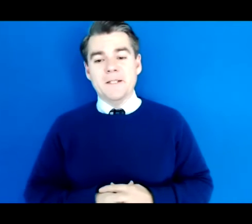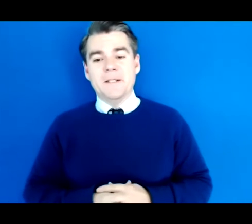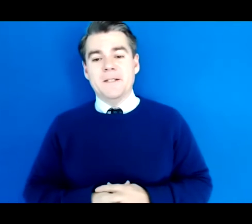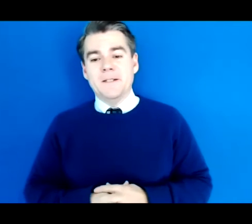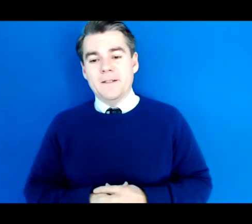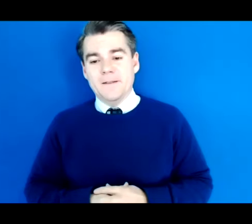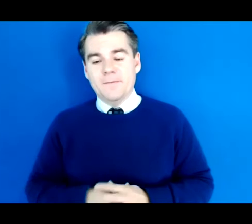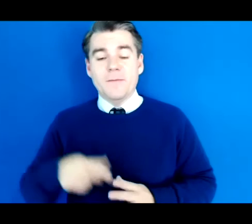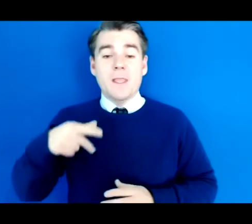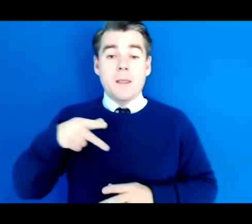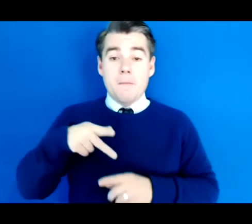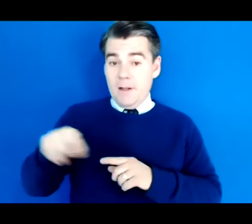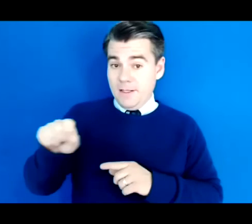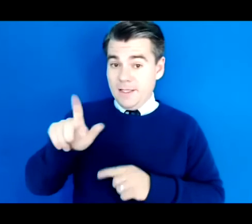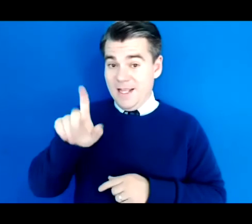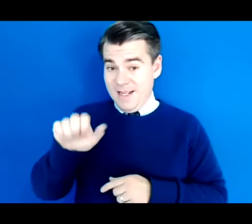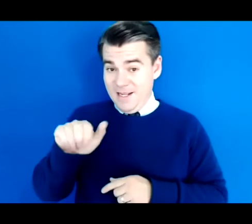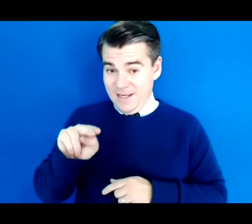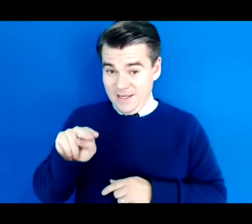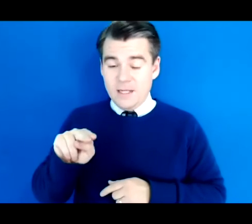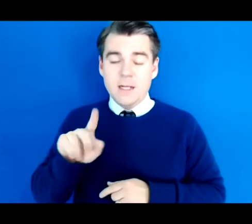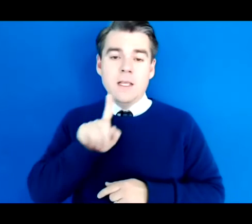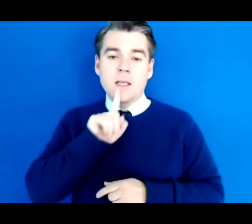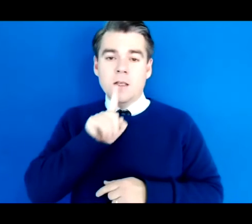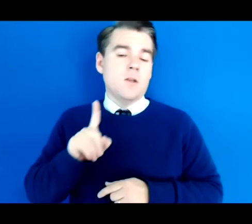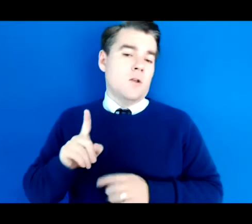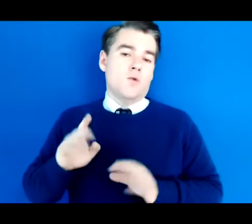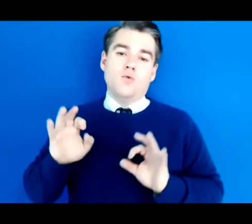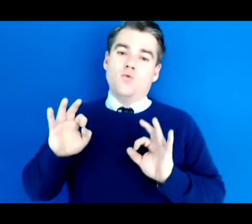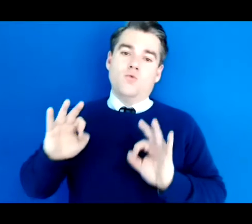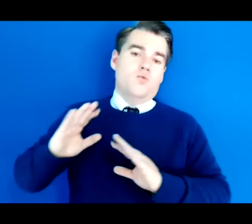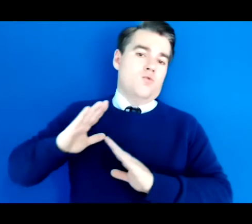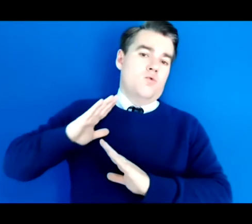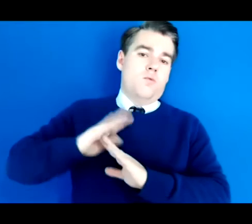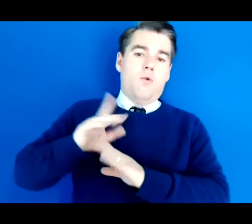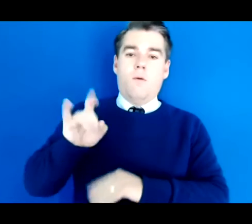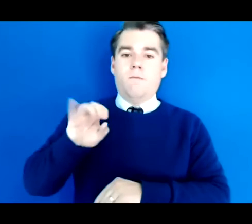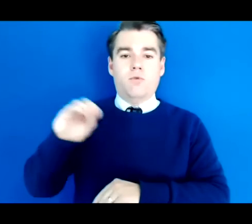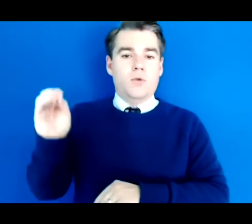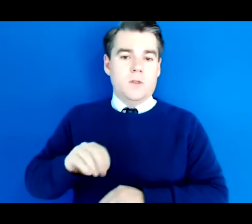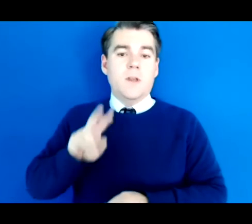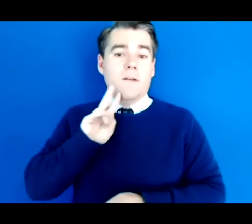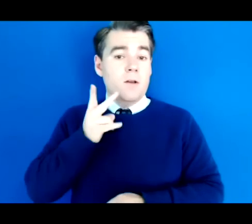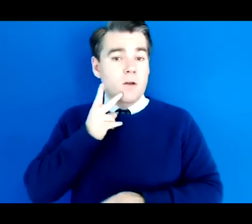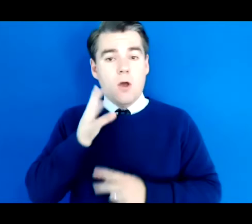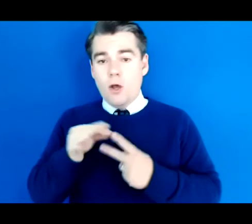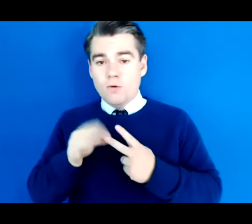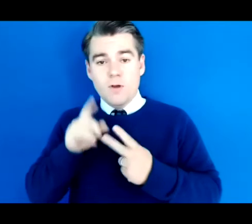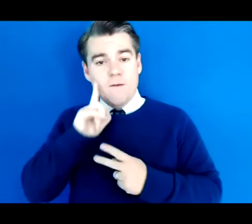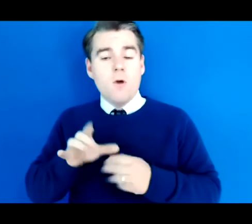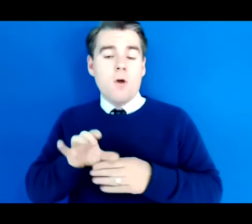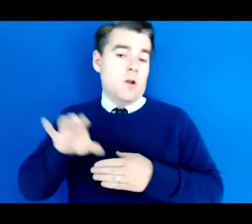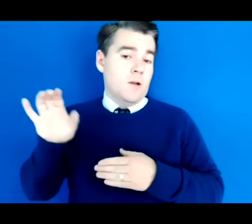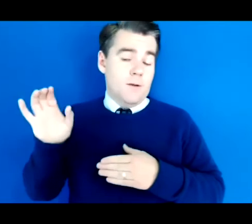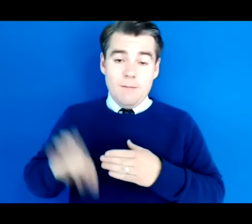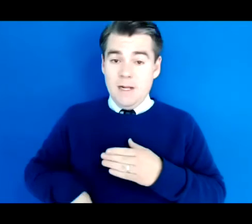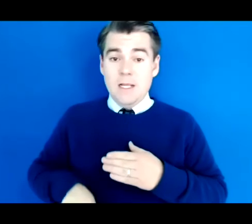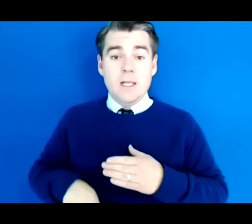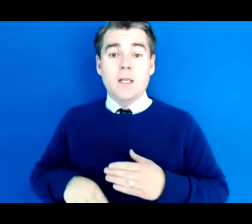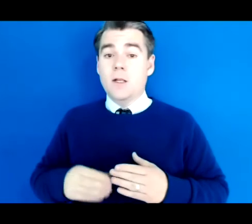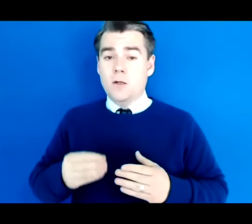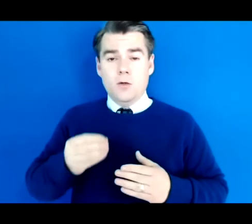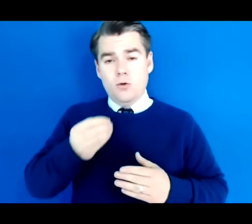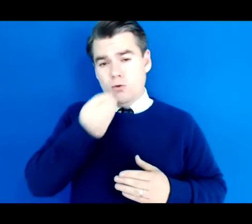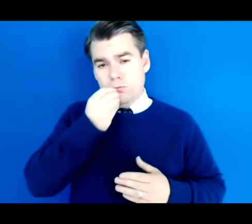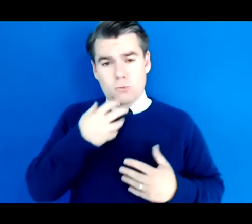Plexus Lean is premium 100% vegetarian option for a complete nutritious meal